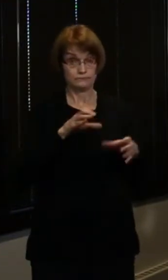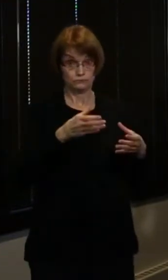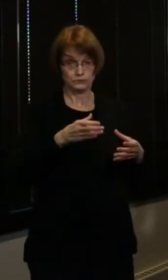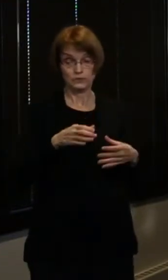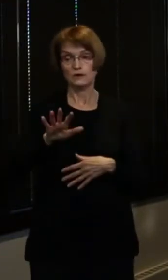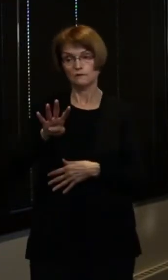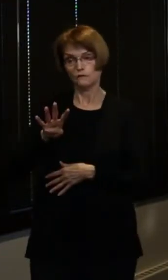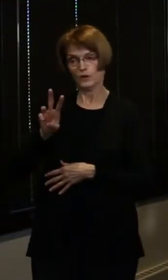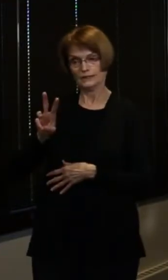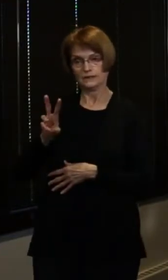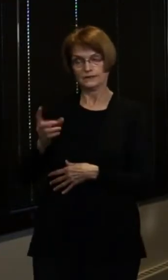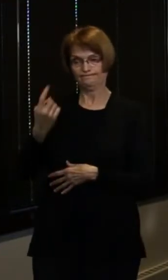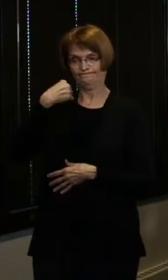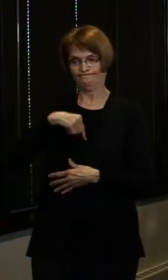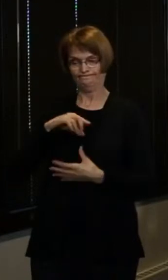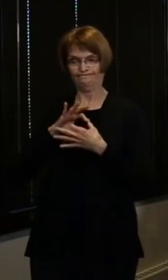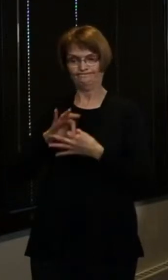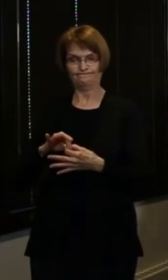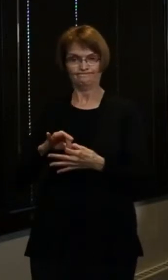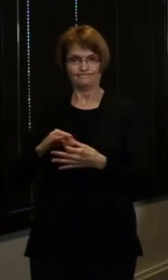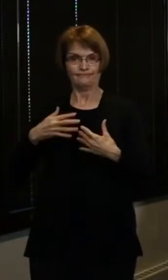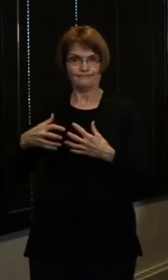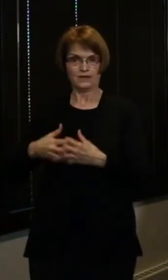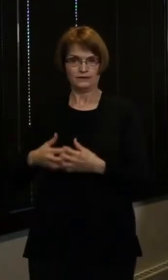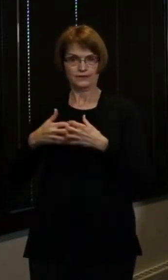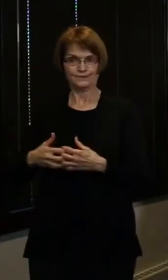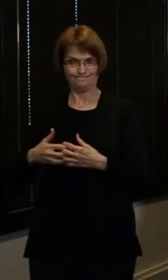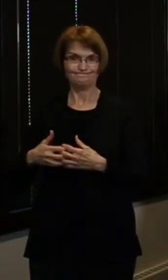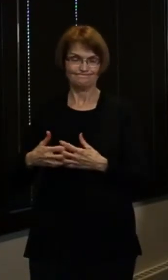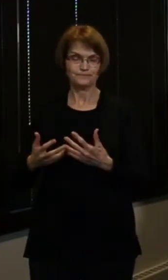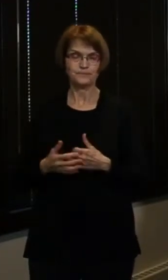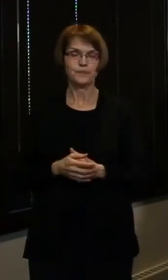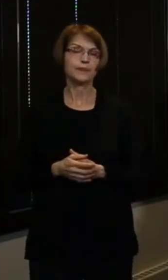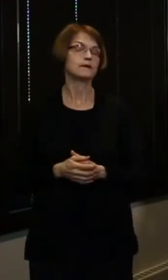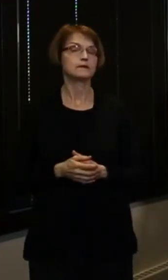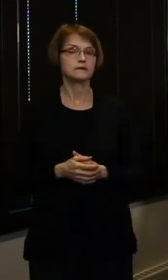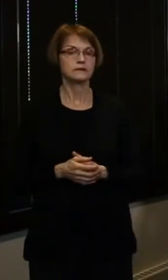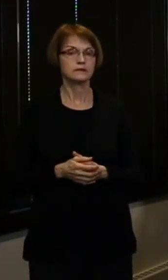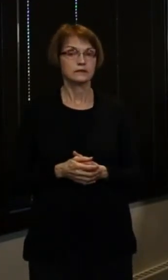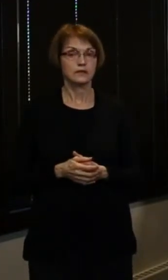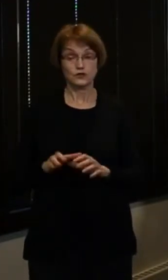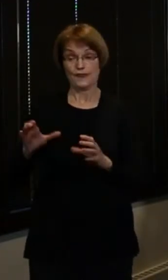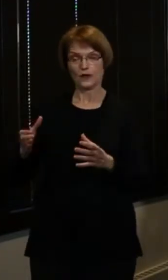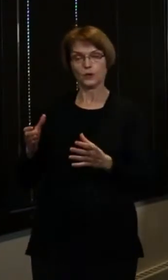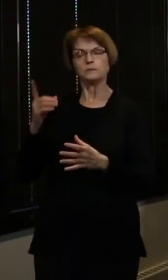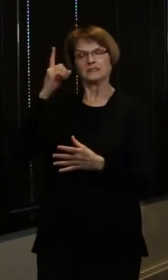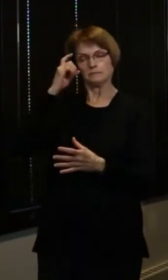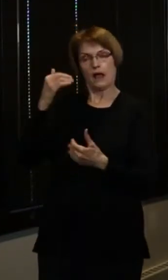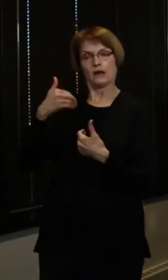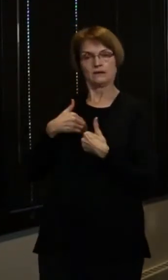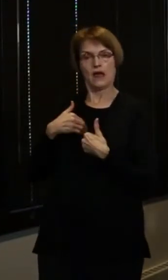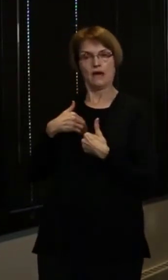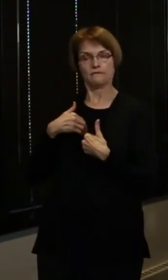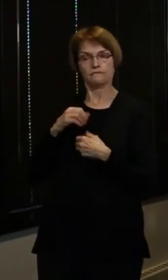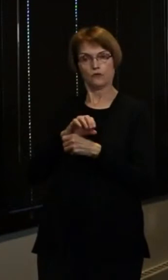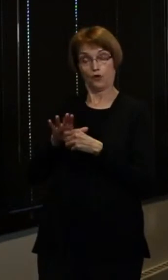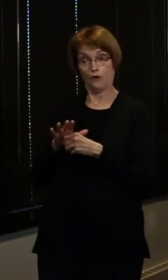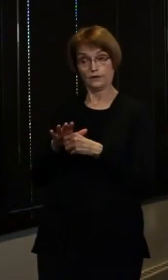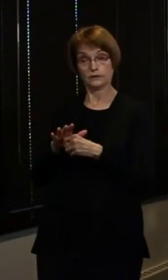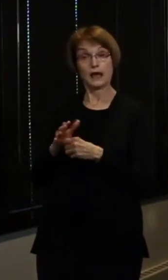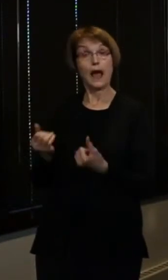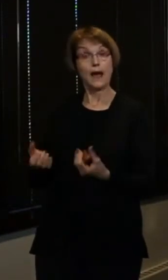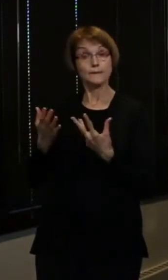46 patients on ventilators today that are COVID positive. For our suspected COVID patients, today we're